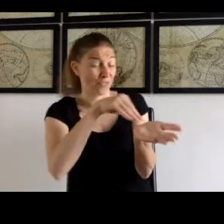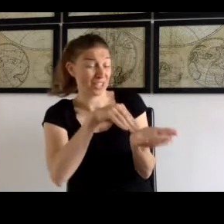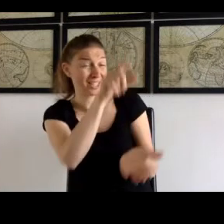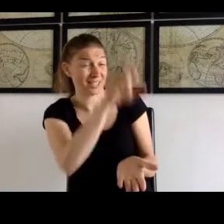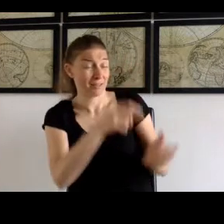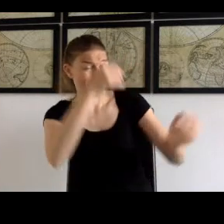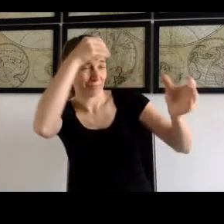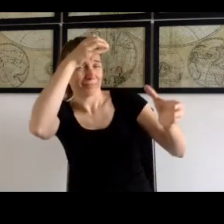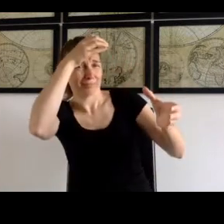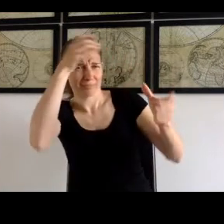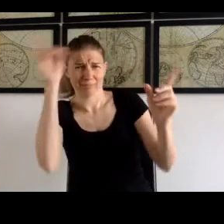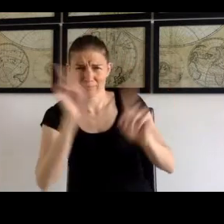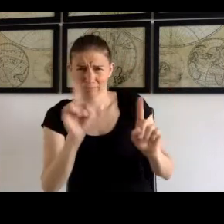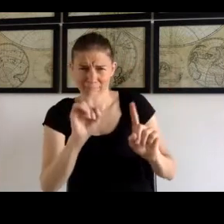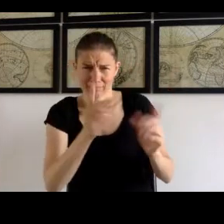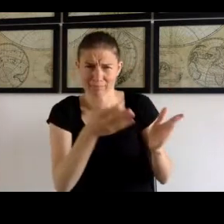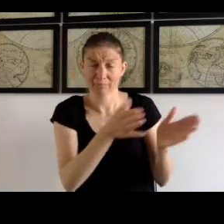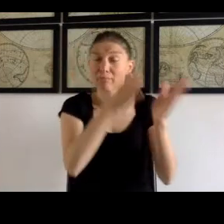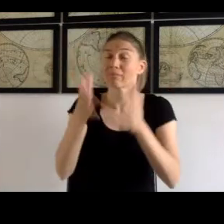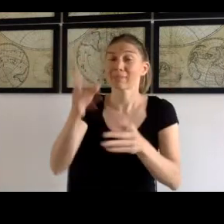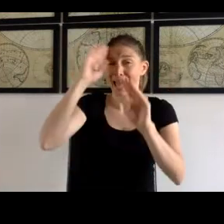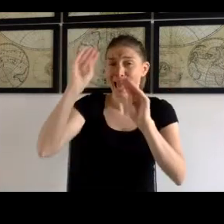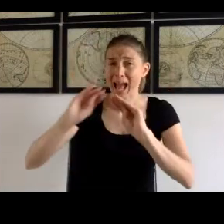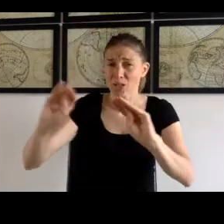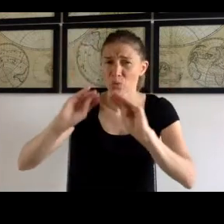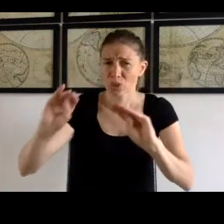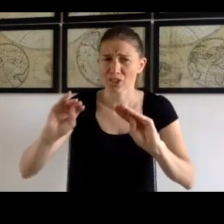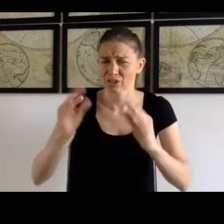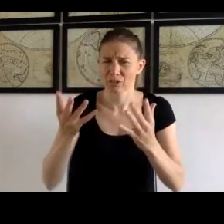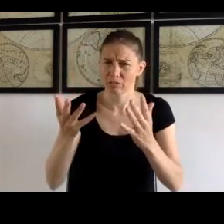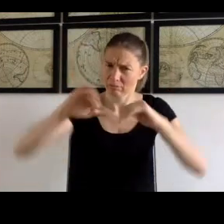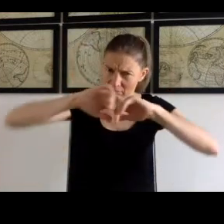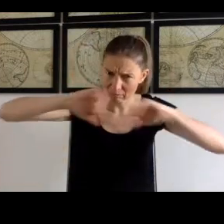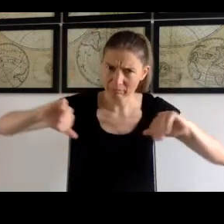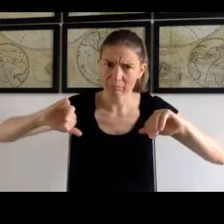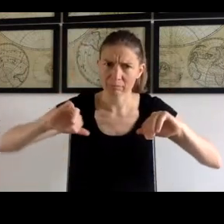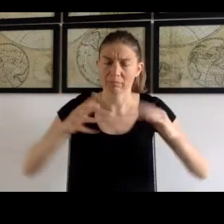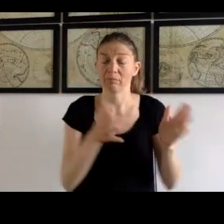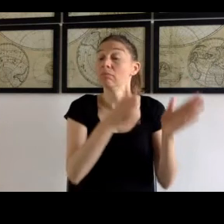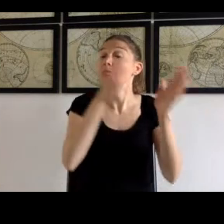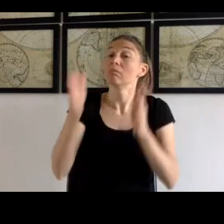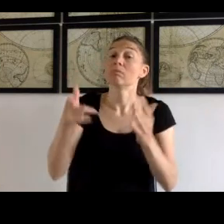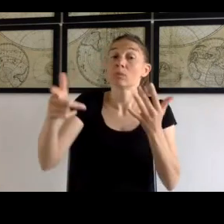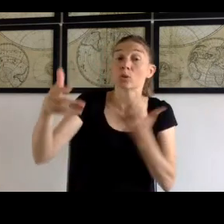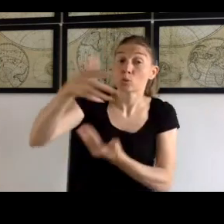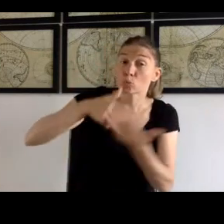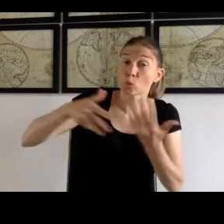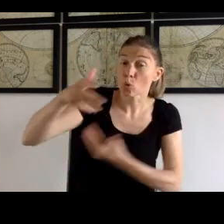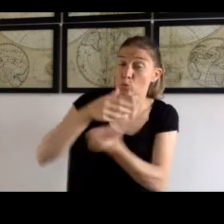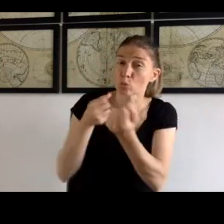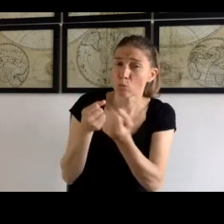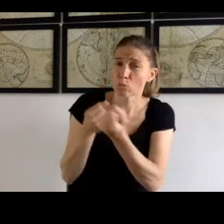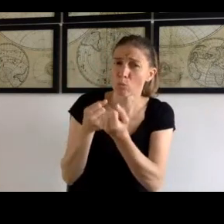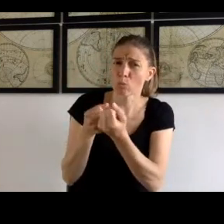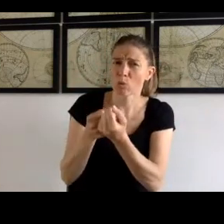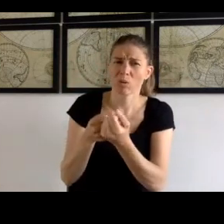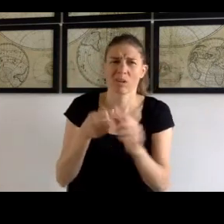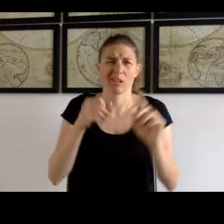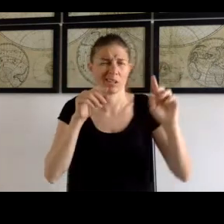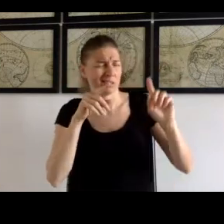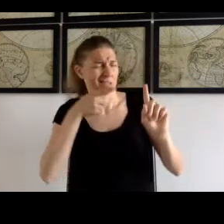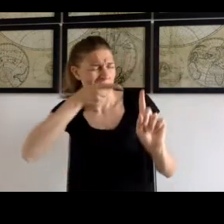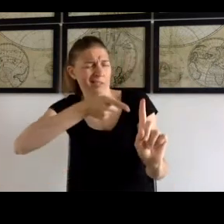about education, it's the same. If I speak the social support, is the same. This means we try